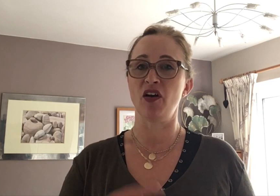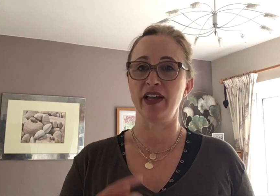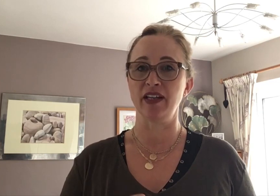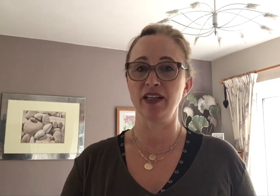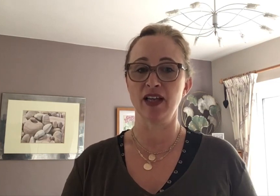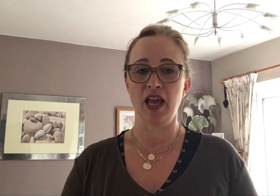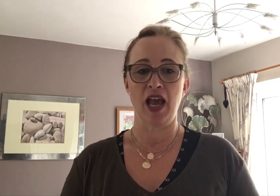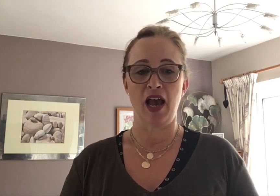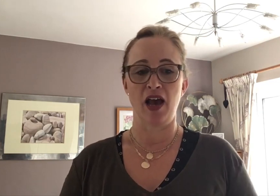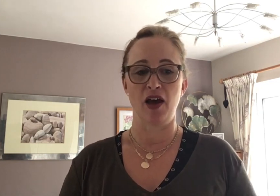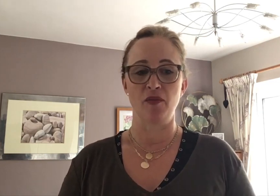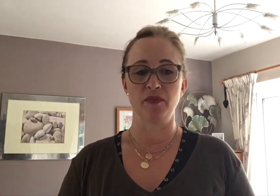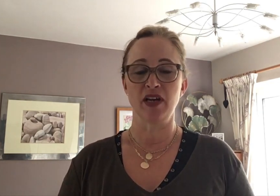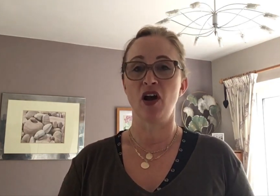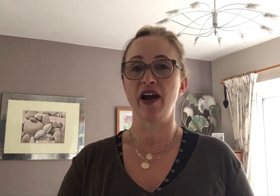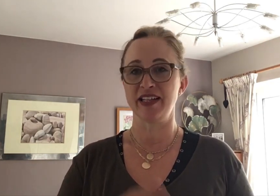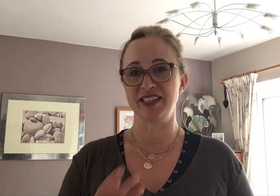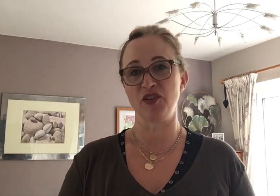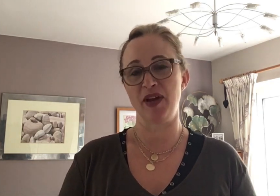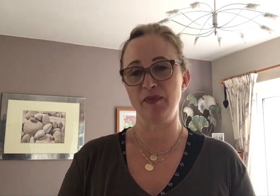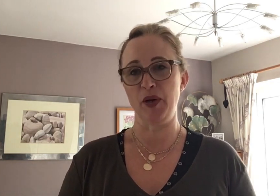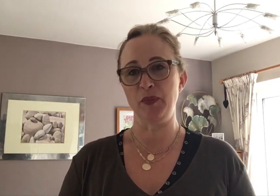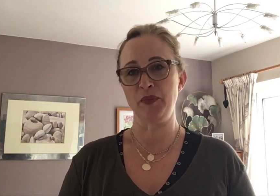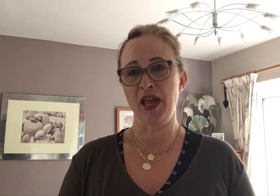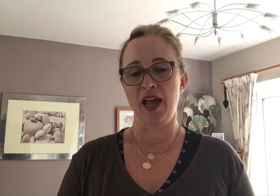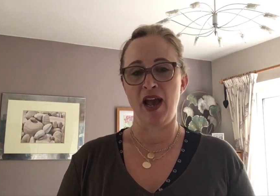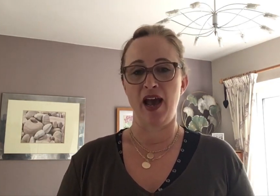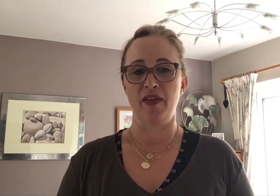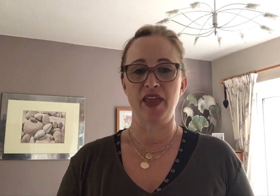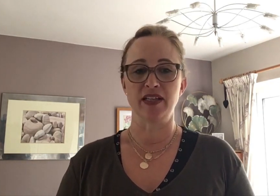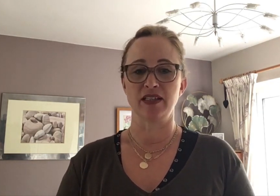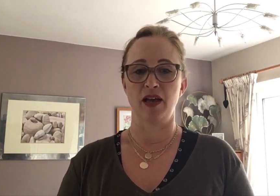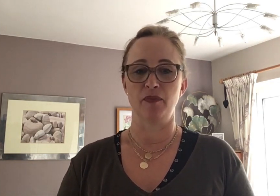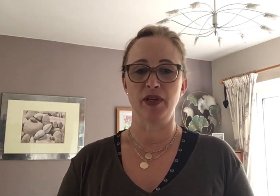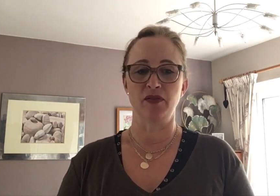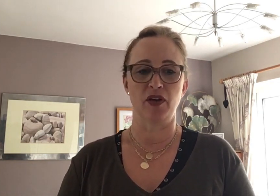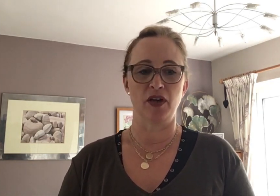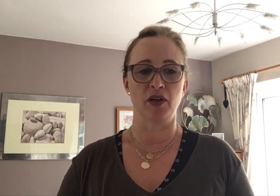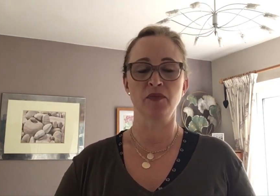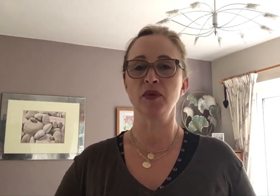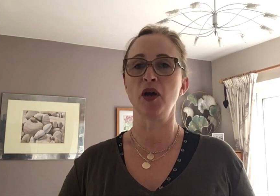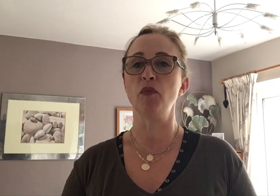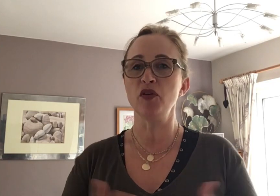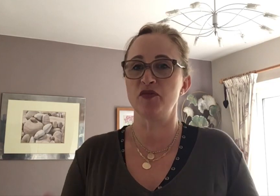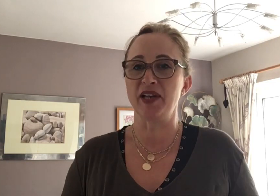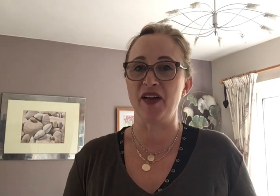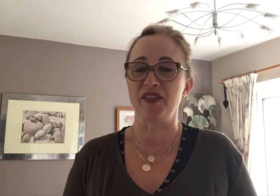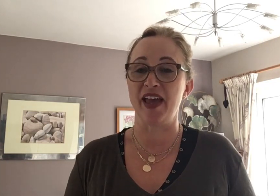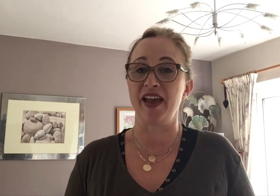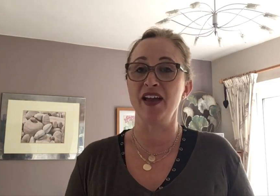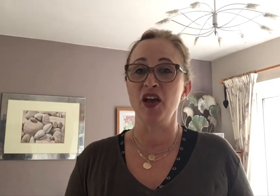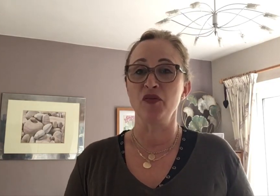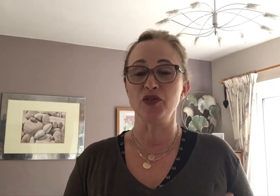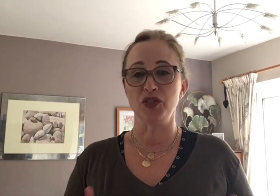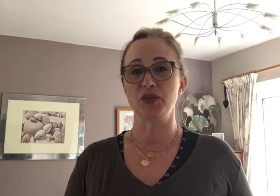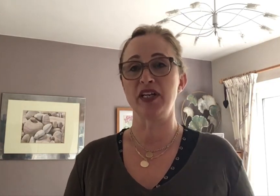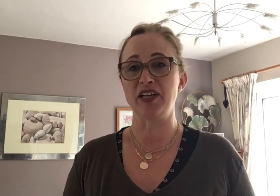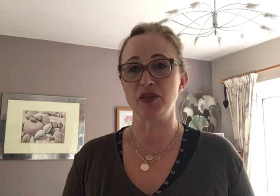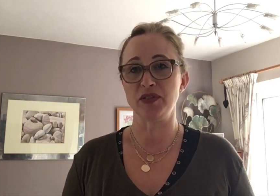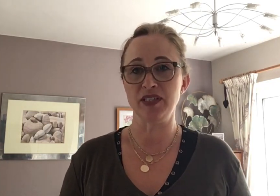sign I Can Sing a Rainbow. And there's a bit of a movement out there for children and adults this